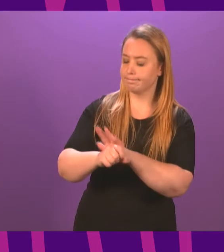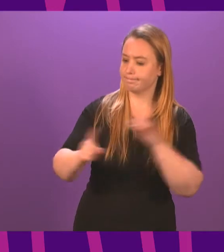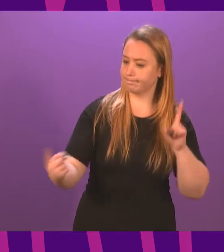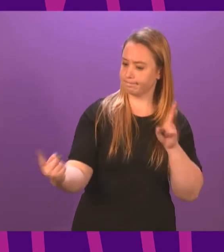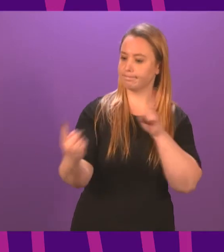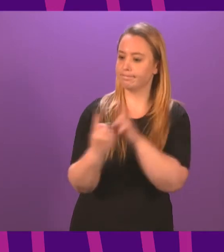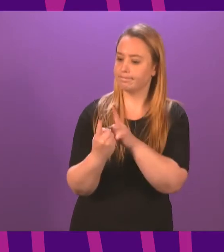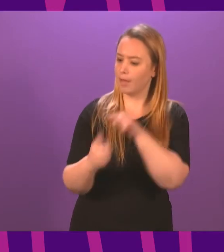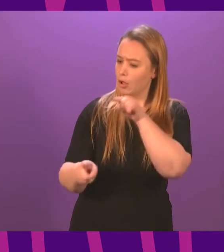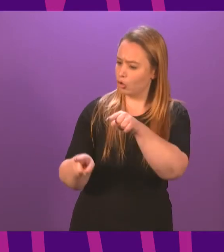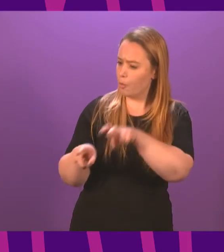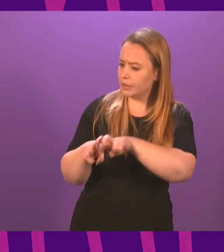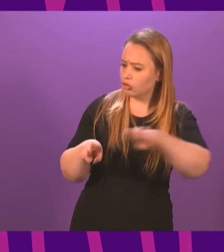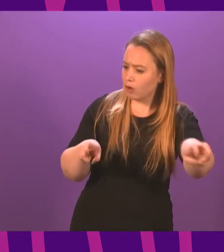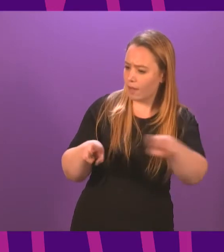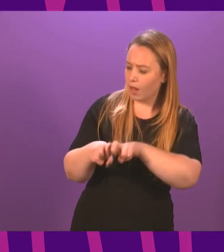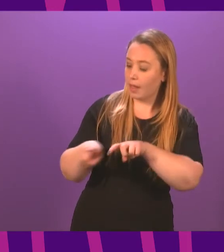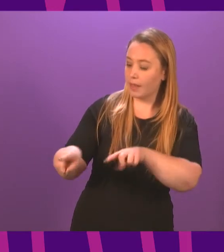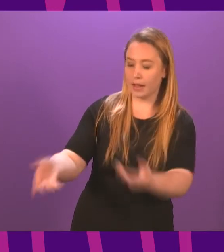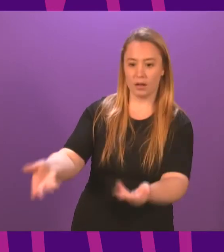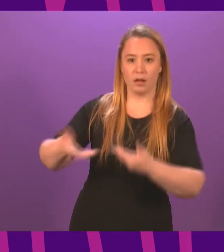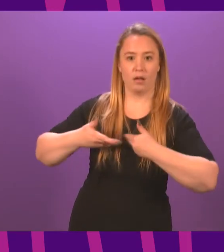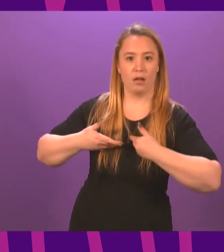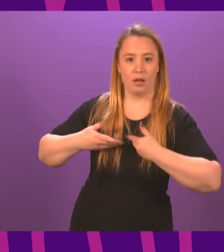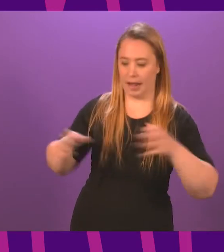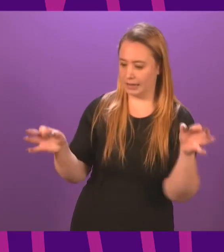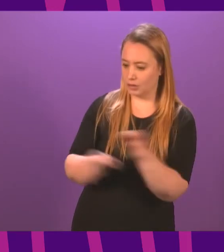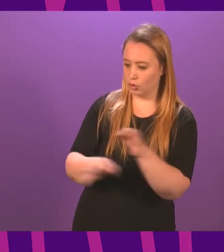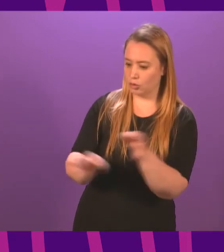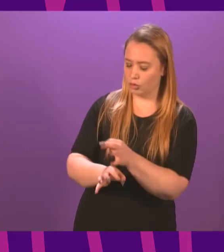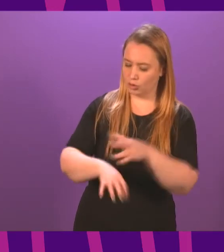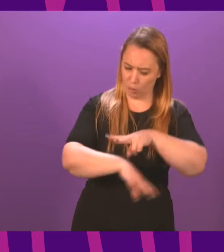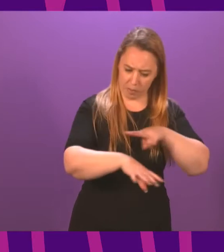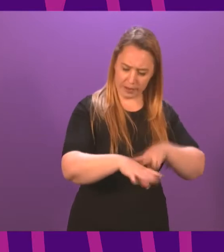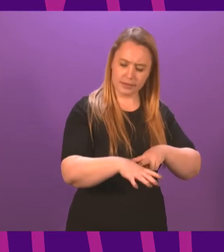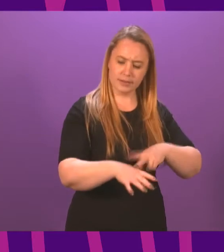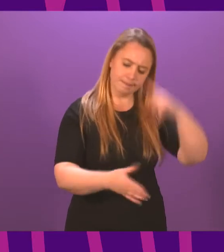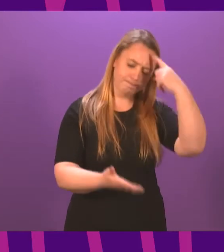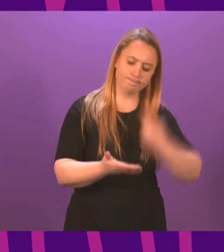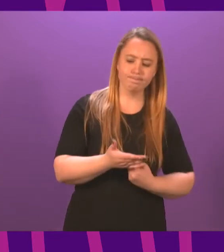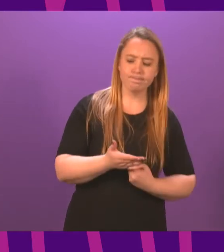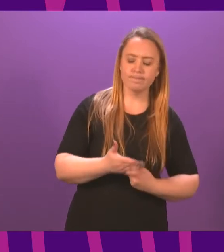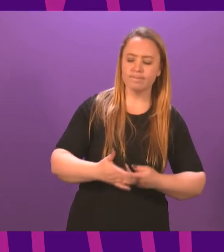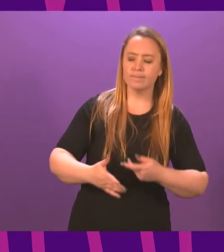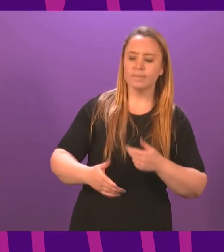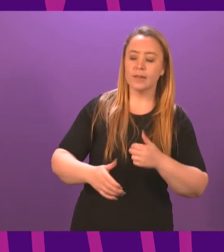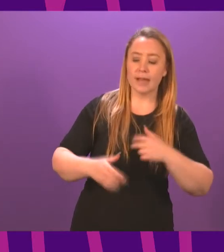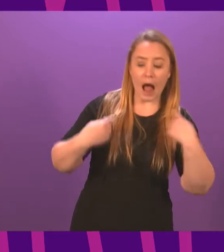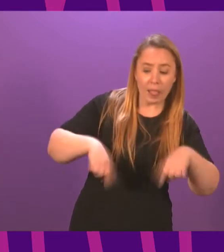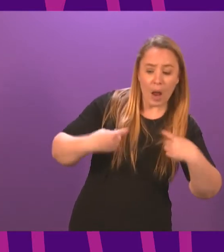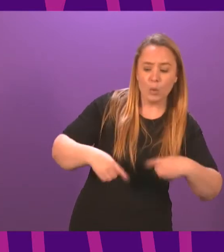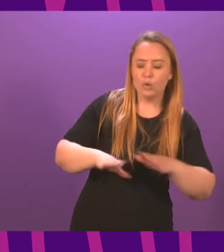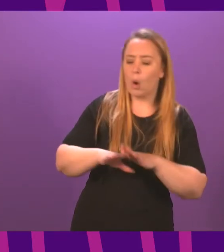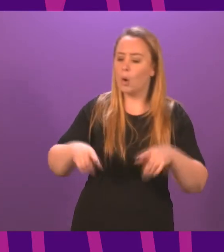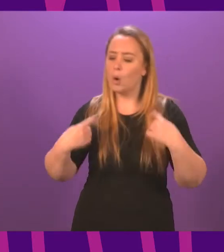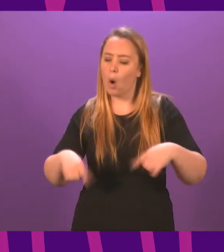boundary, they offer their reasonable excuse, and presumably police then decide if it constitutes a listed reasonable